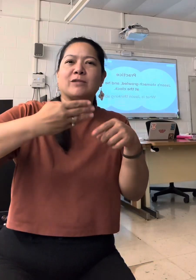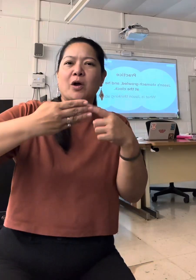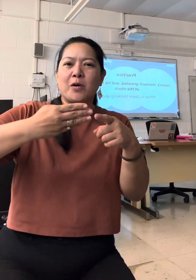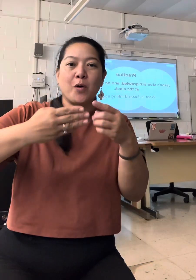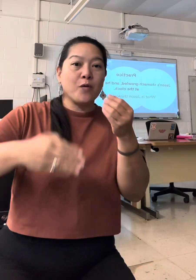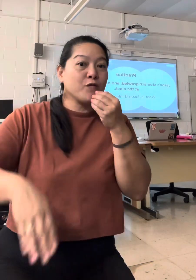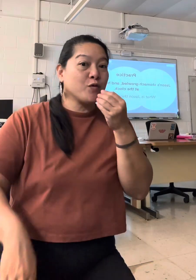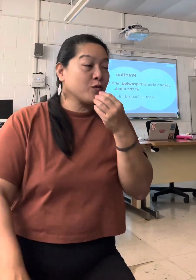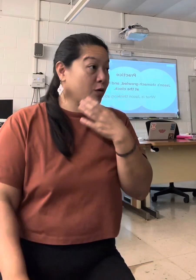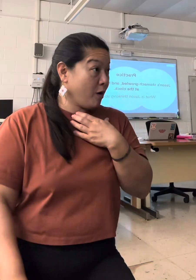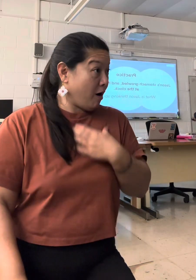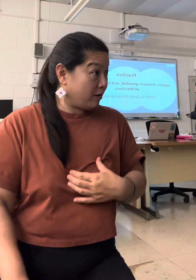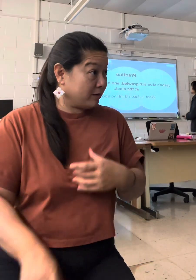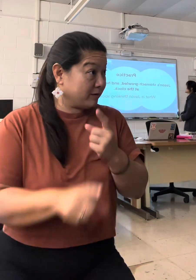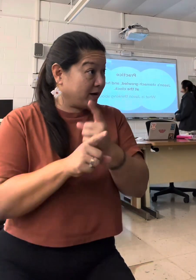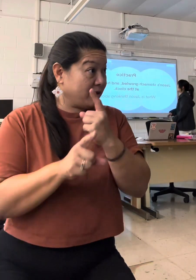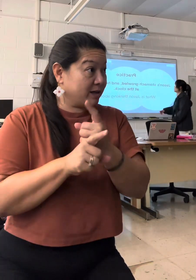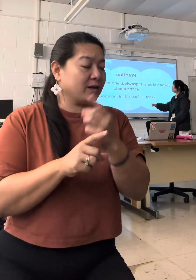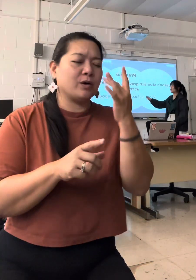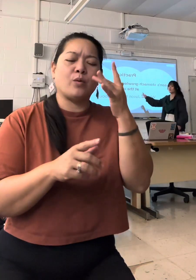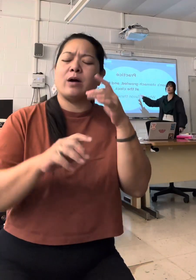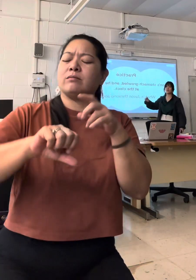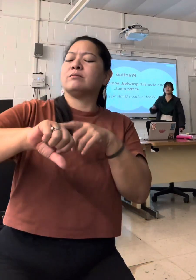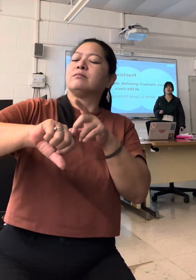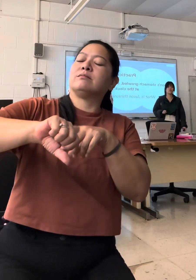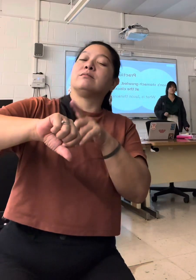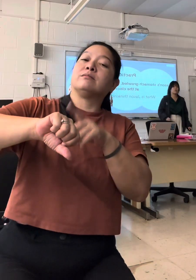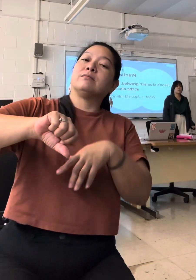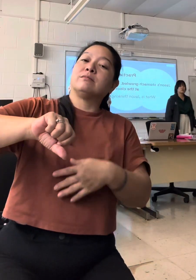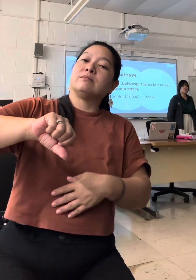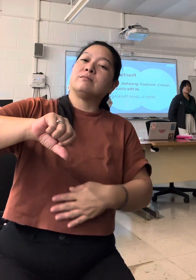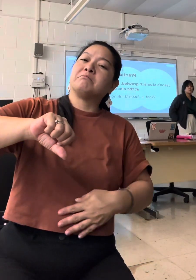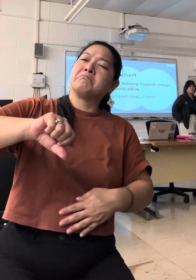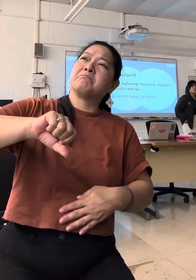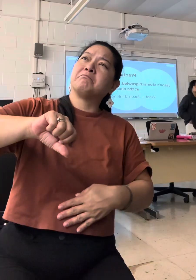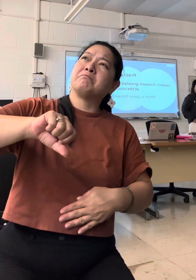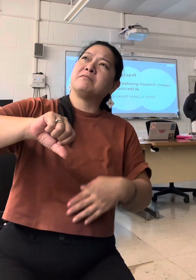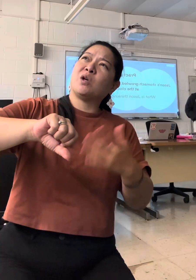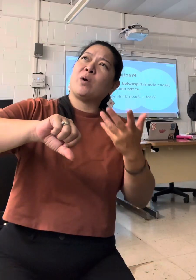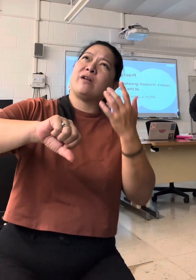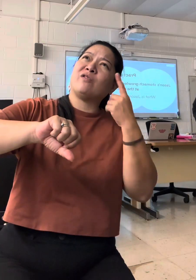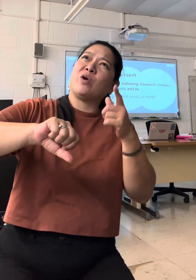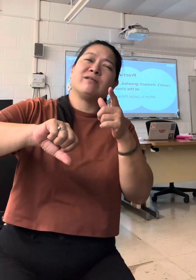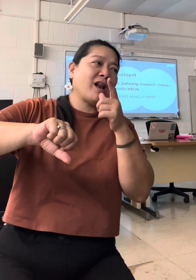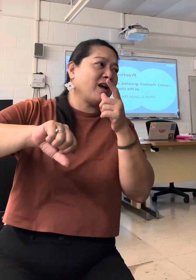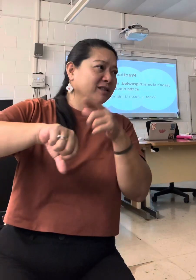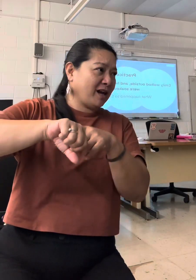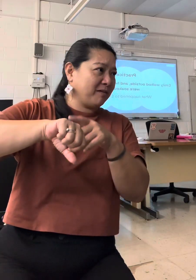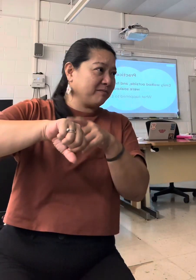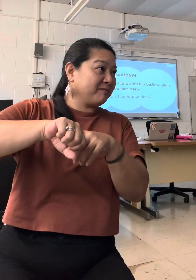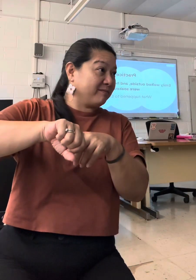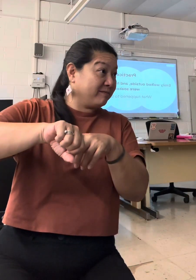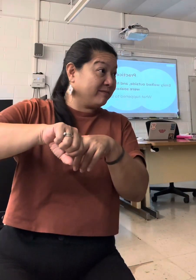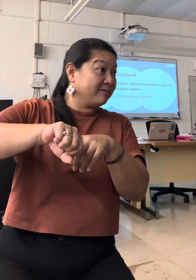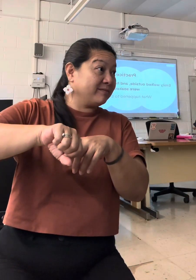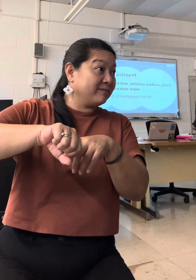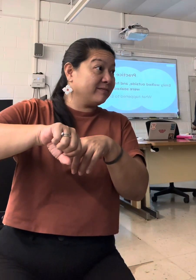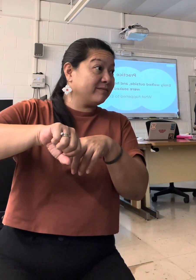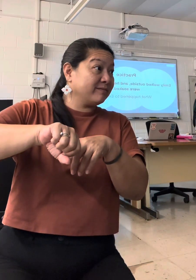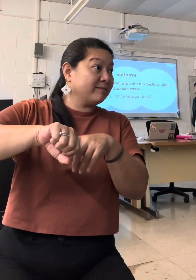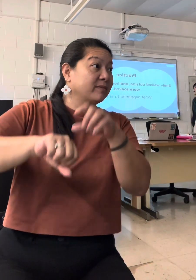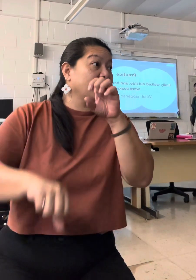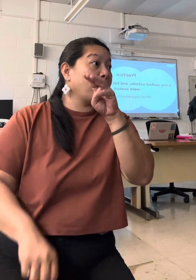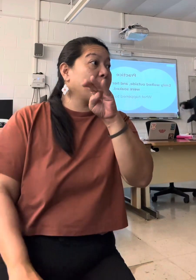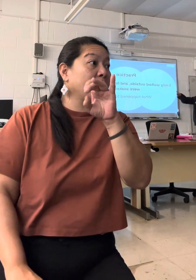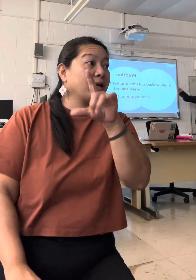He's hungry. He's hungry, and why is he looking at the clock? What is he waiting for? For lunch. Lunch. For lunch. How about this? Emily